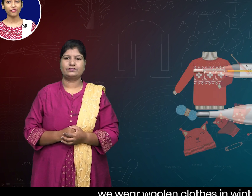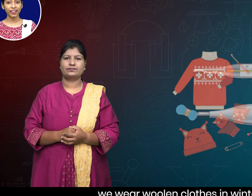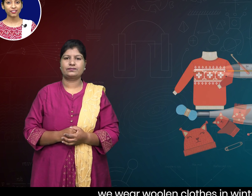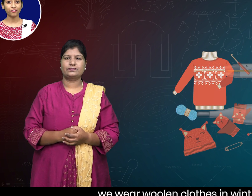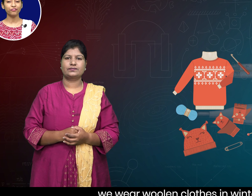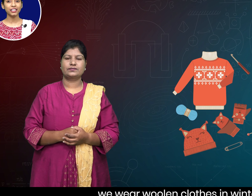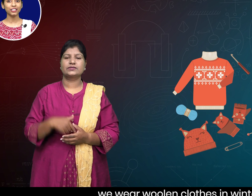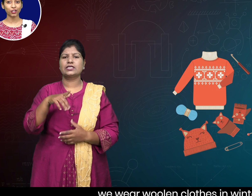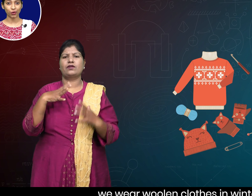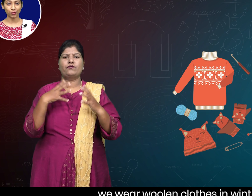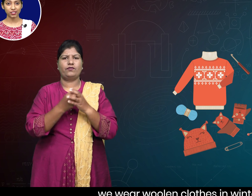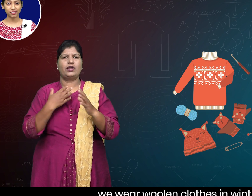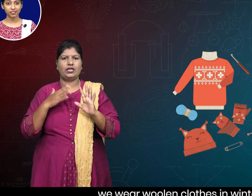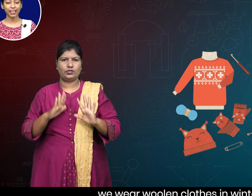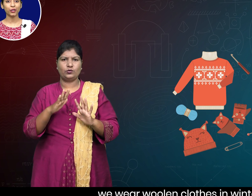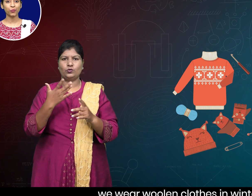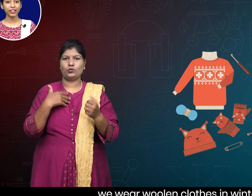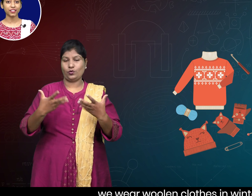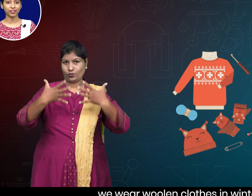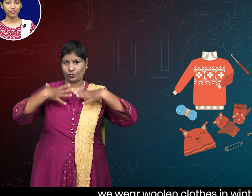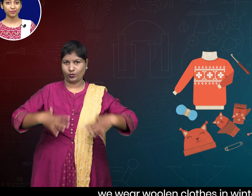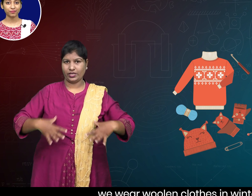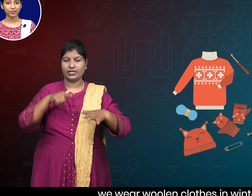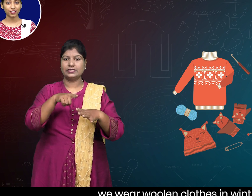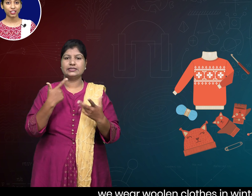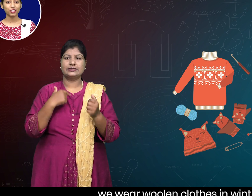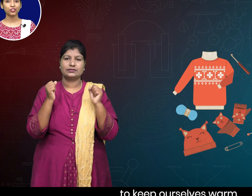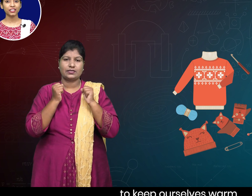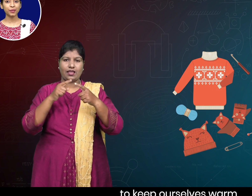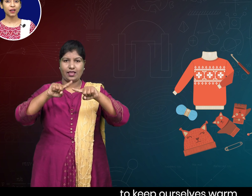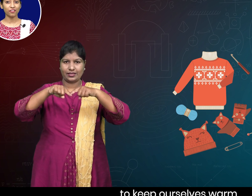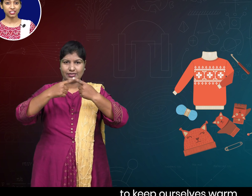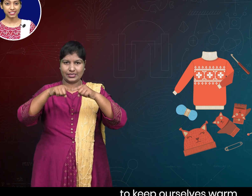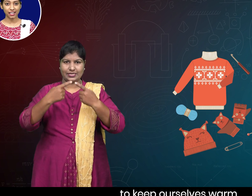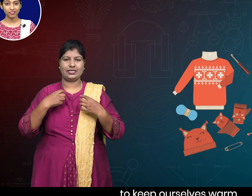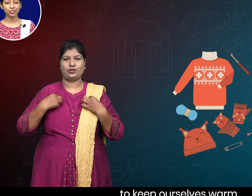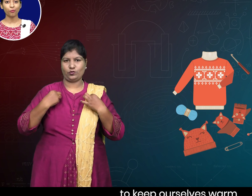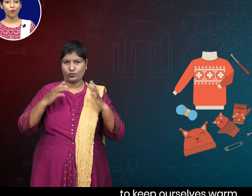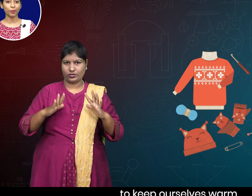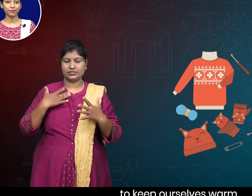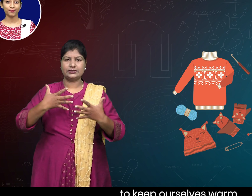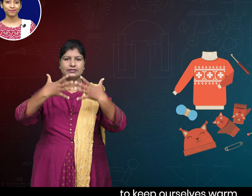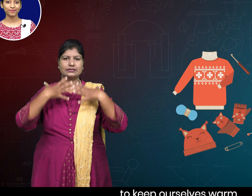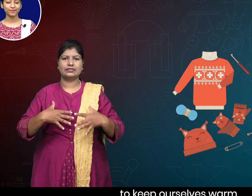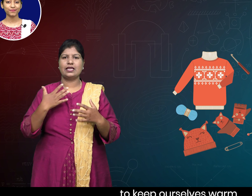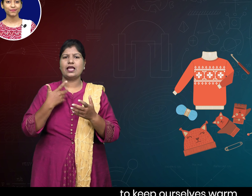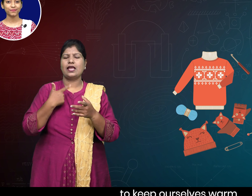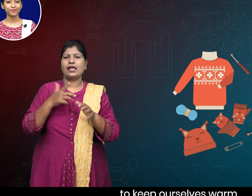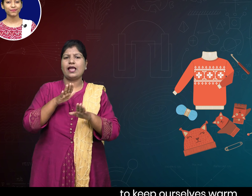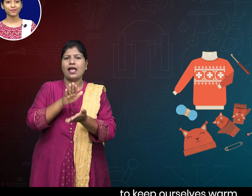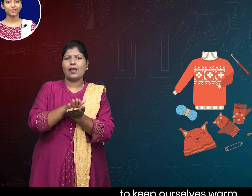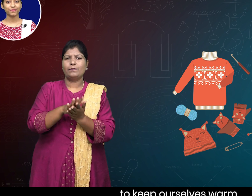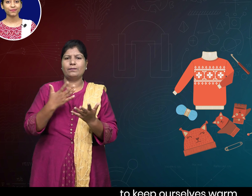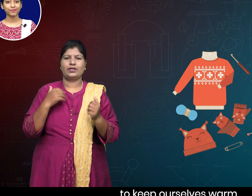We wear woolen clothes in winter to keep ourselves warm.